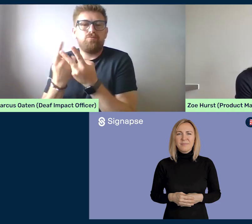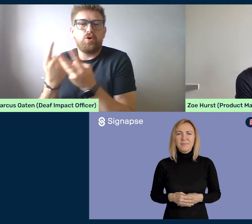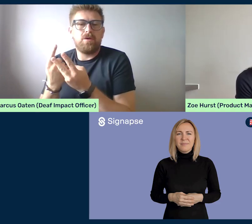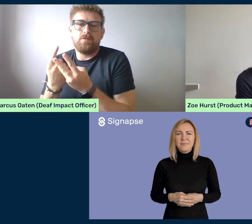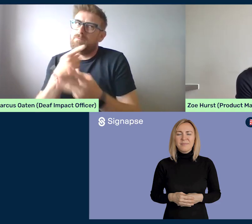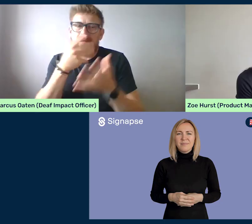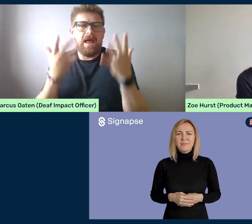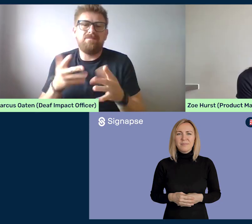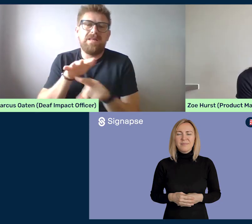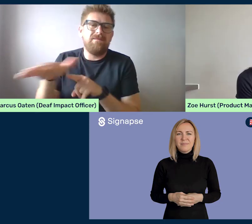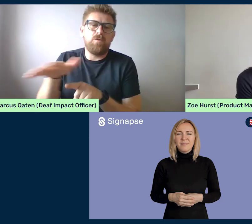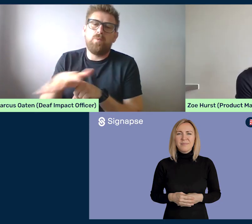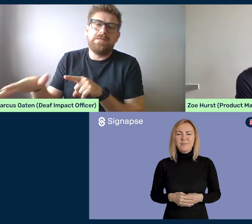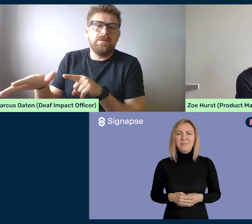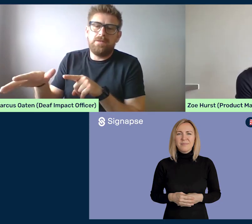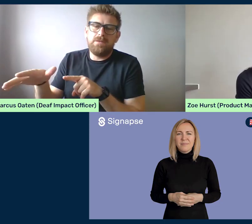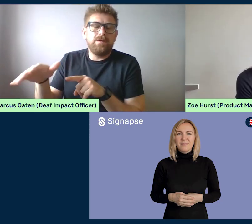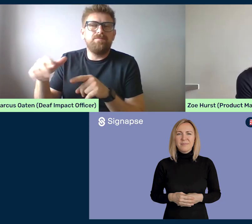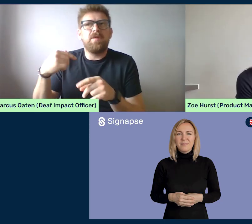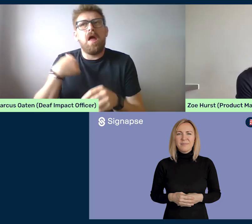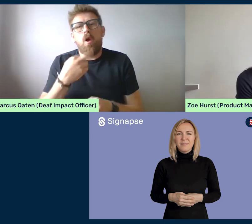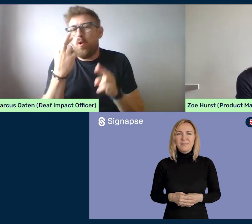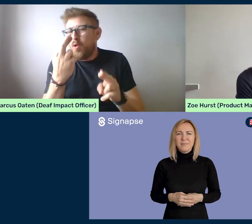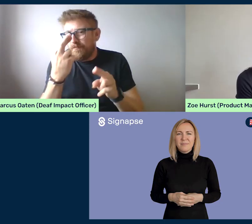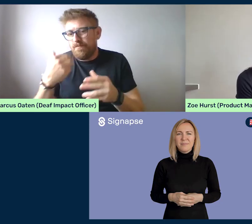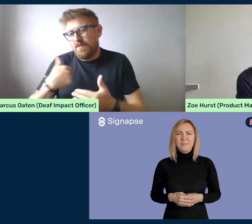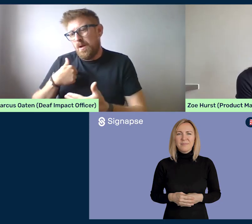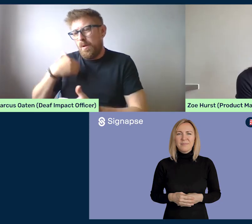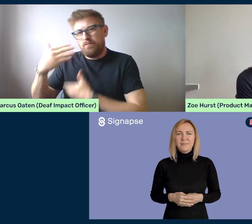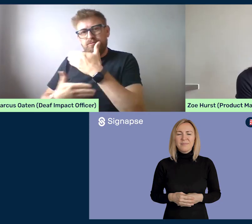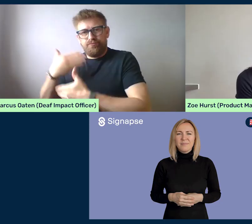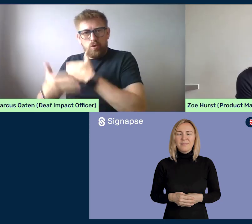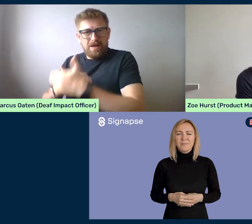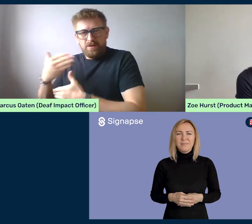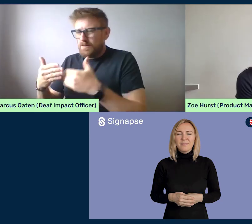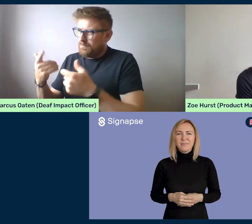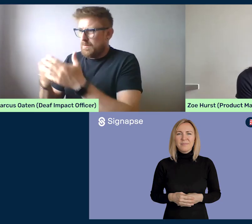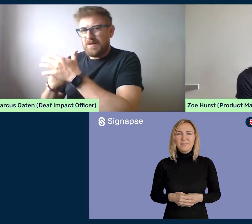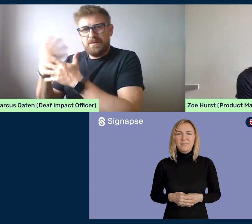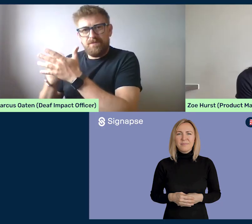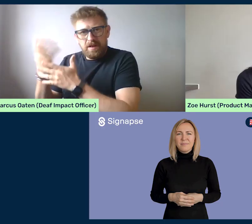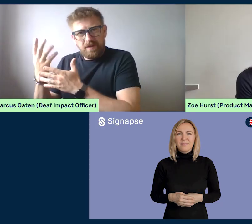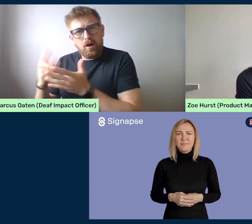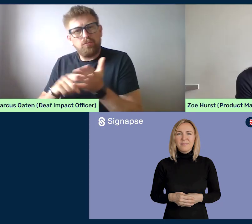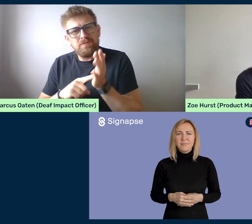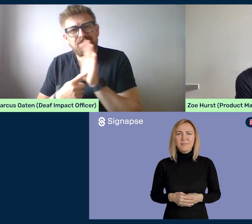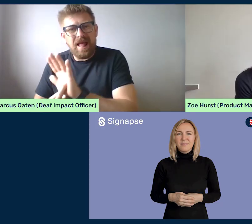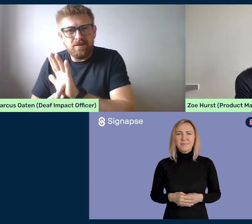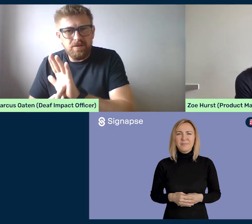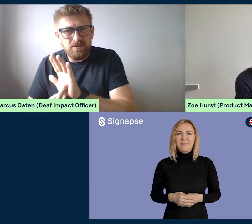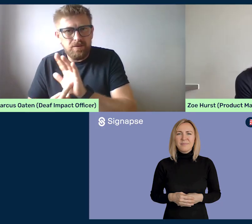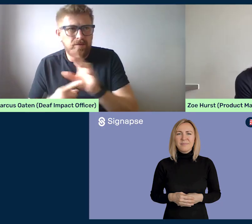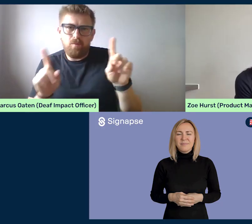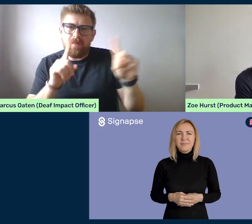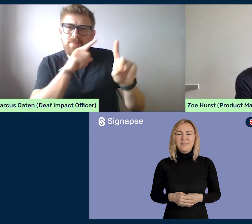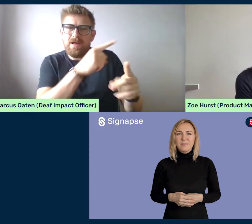the linguistics and the other elements and how it looks. It's always going to influence it and always should. And I hope how we